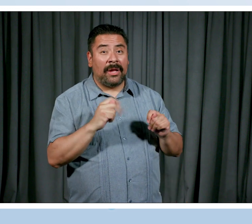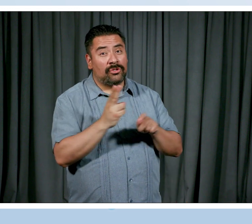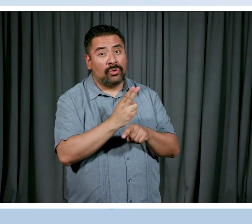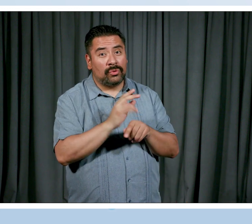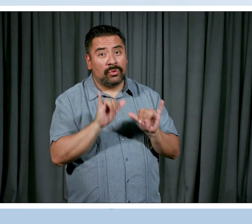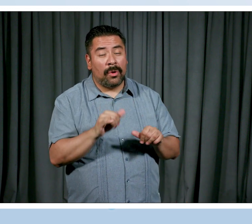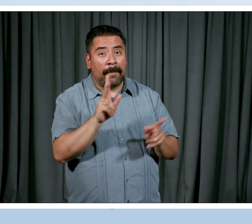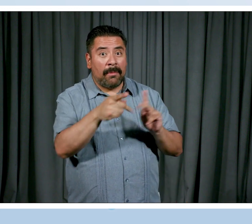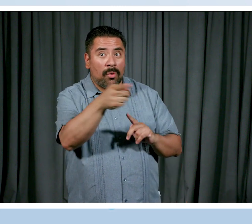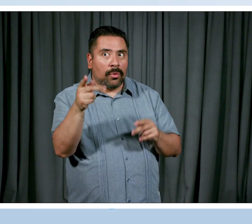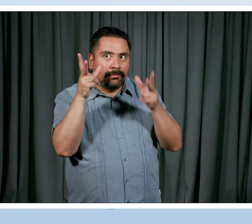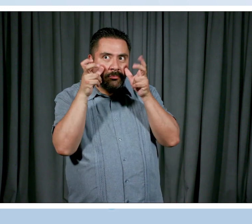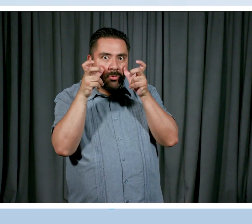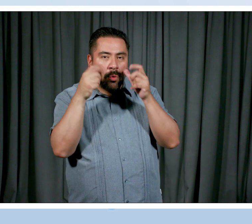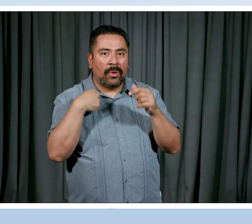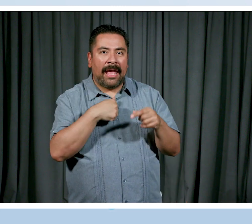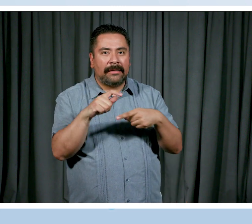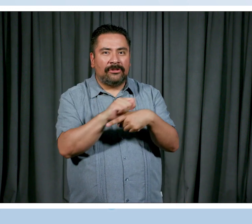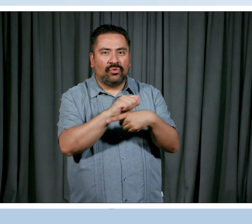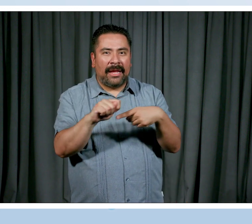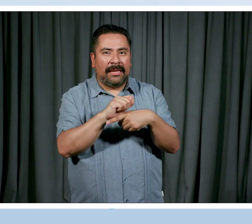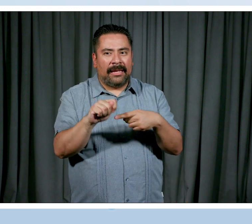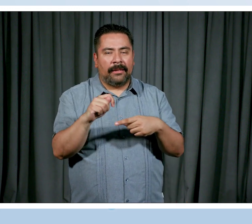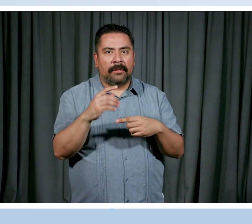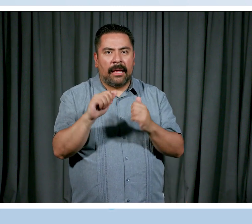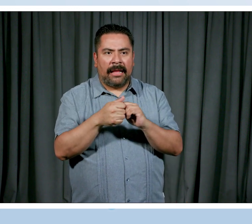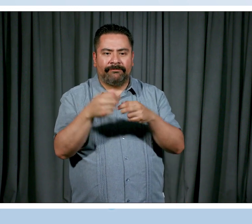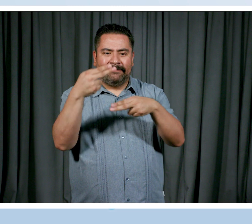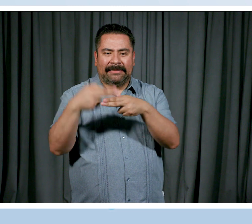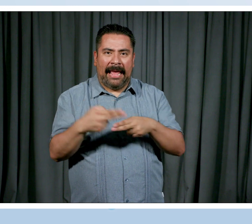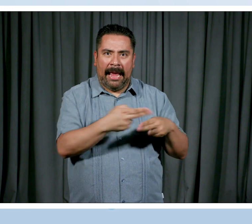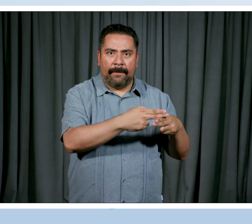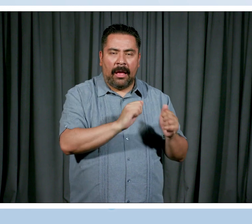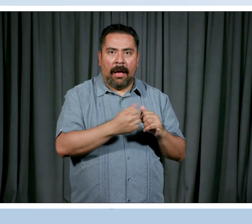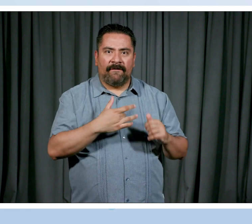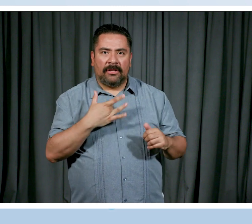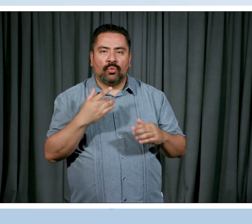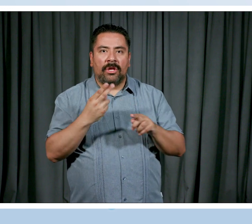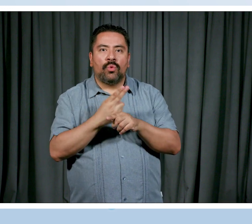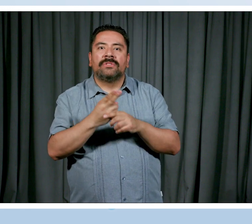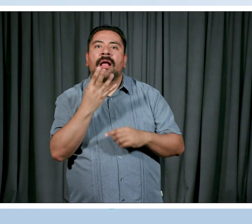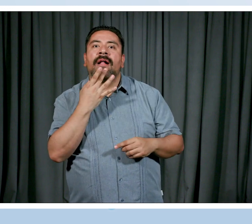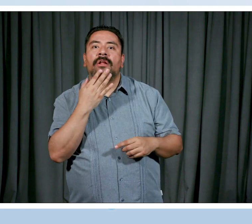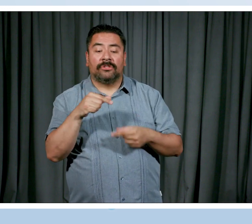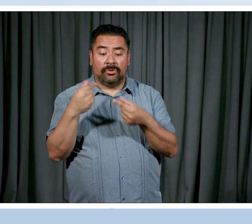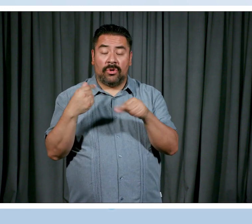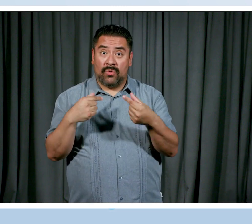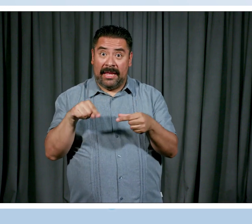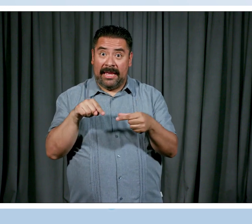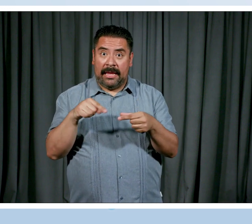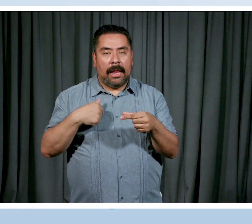who's listening, we did this exercise during training about like kind of naming how your feeling state, and we articulated it with colors. So green was